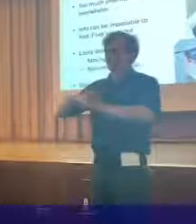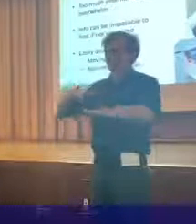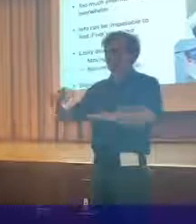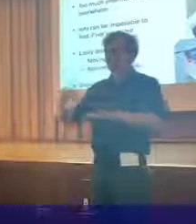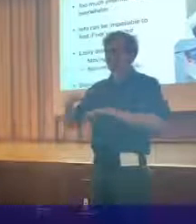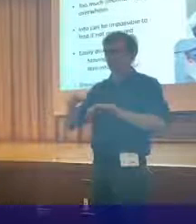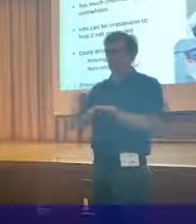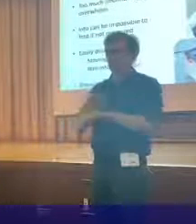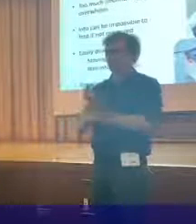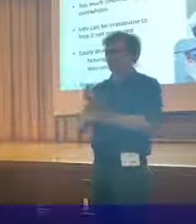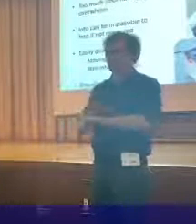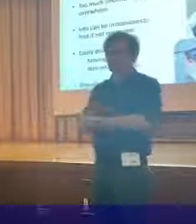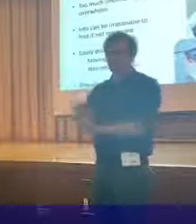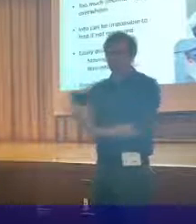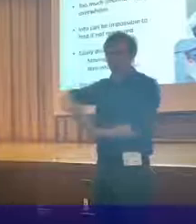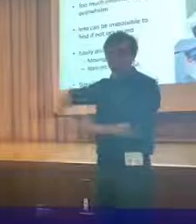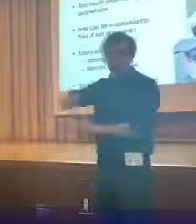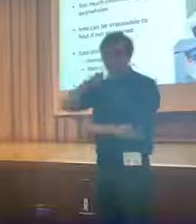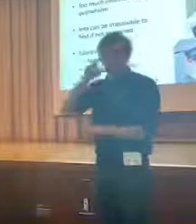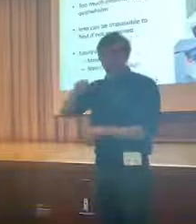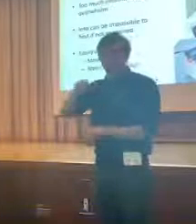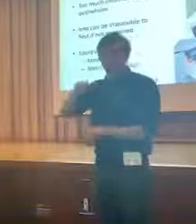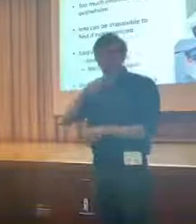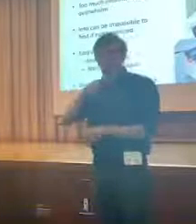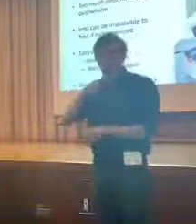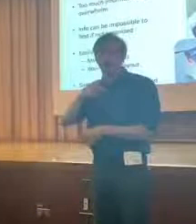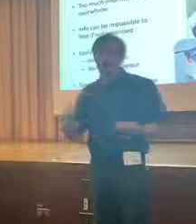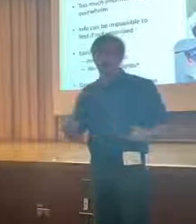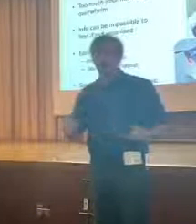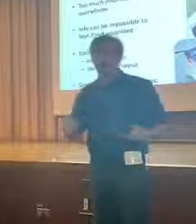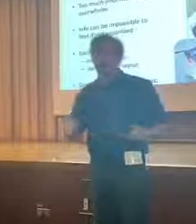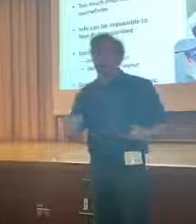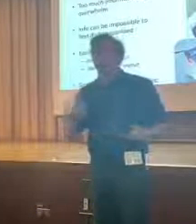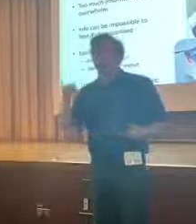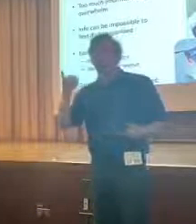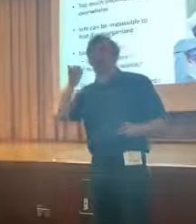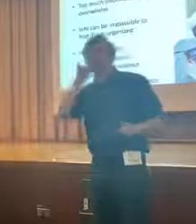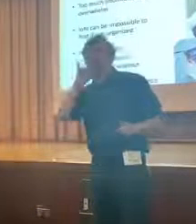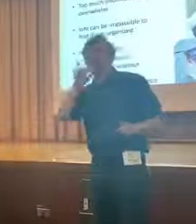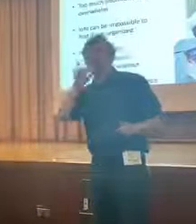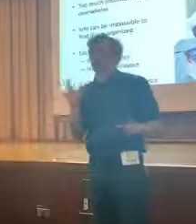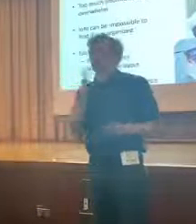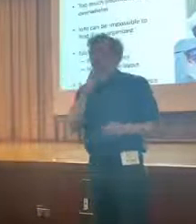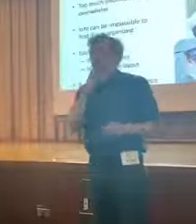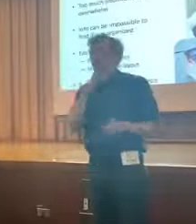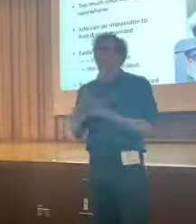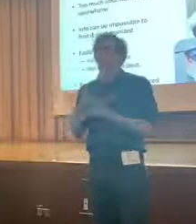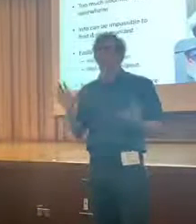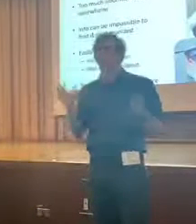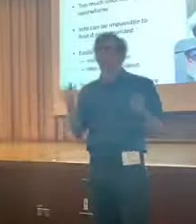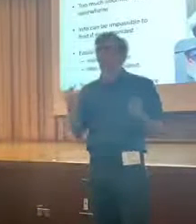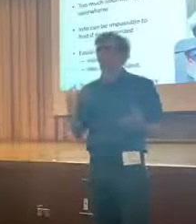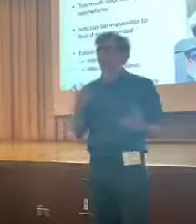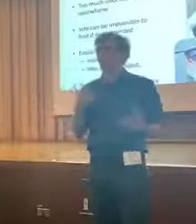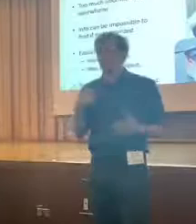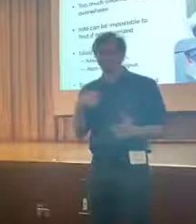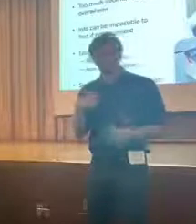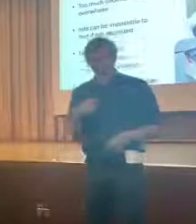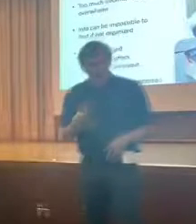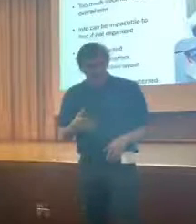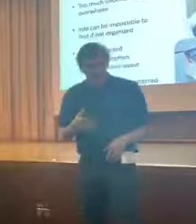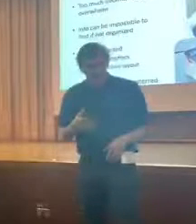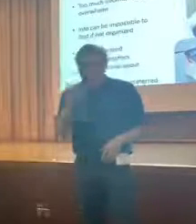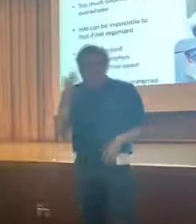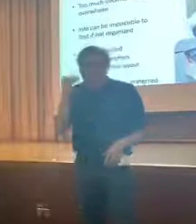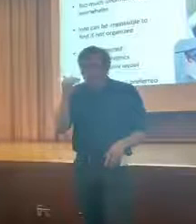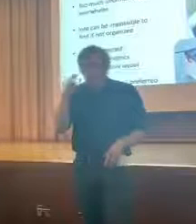had her tablet. And I really tried to dig into, you know, why is she, is it just because it's hip, is it because